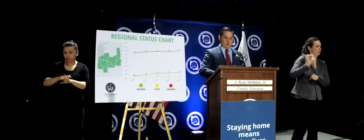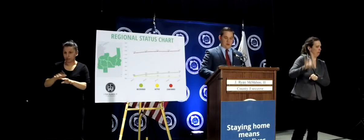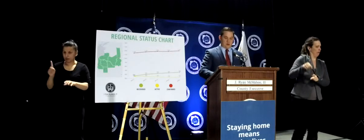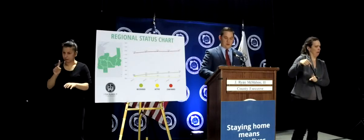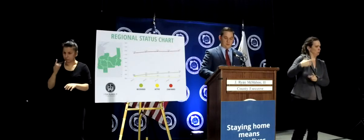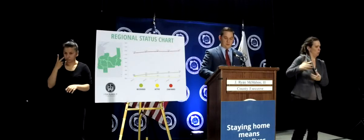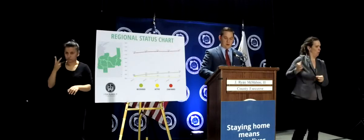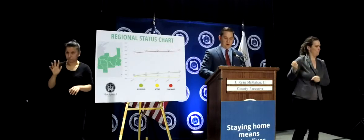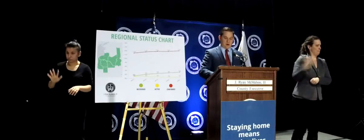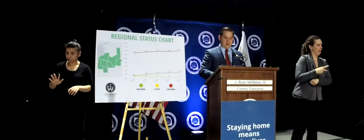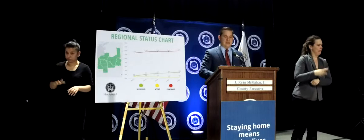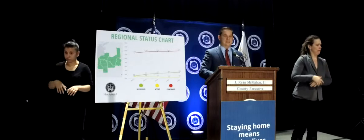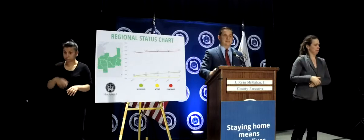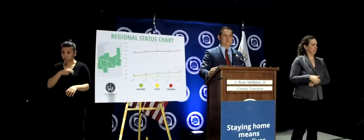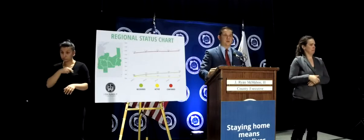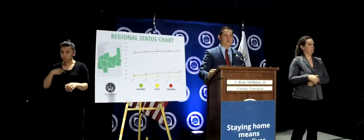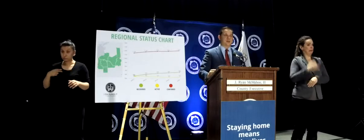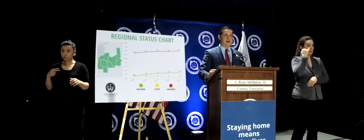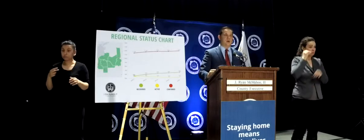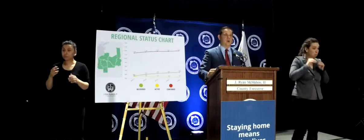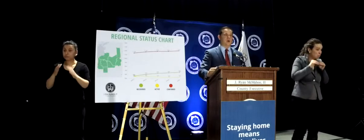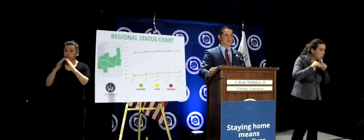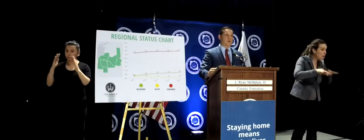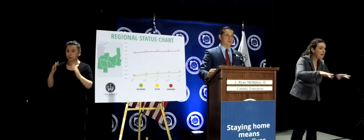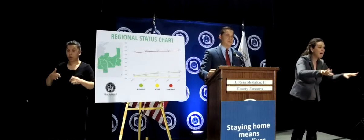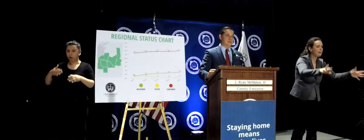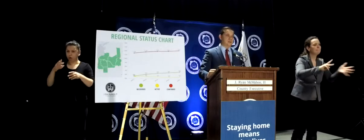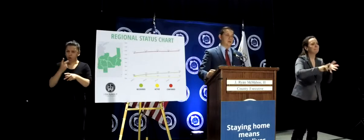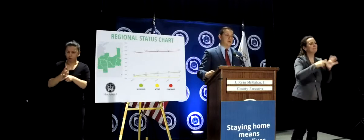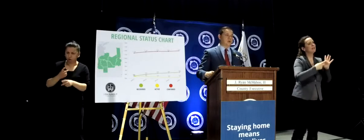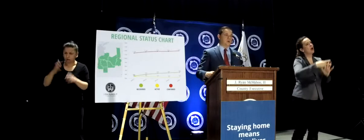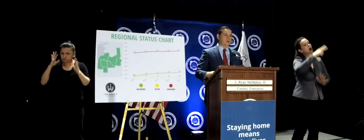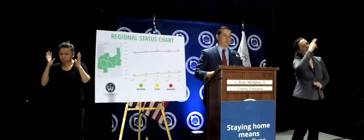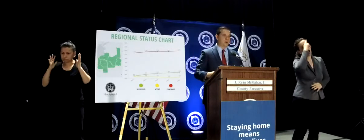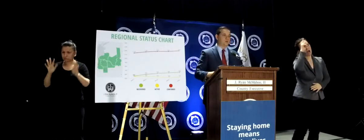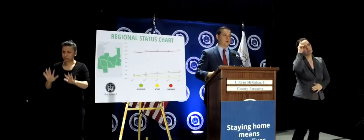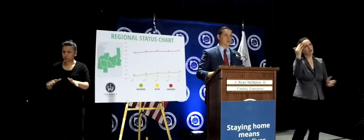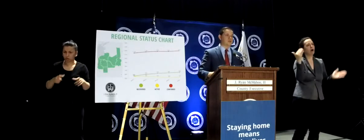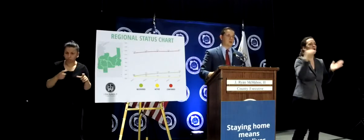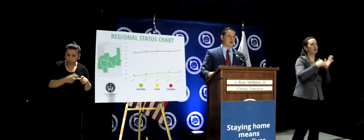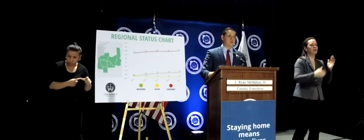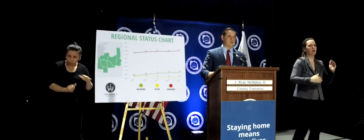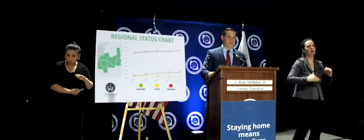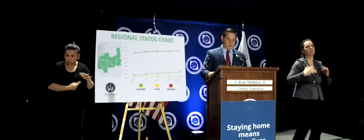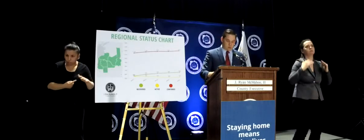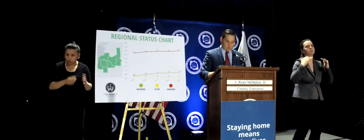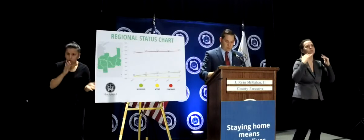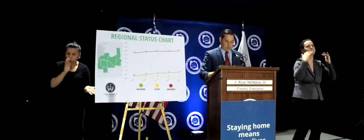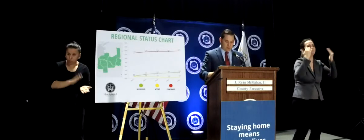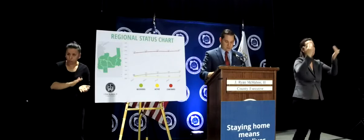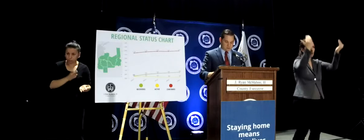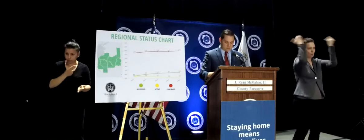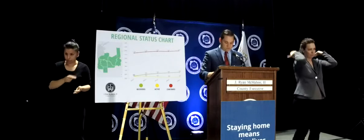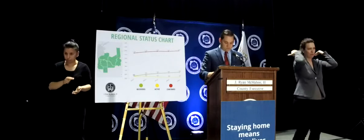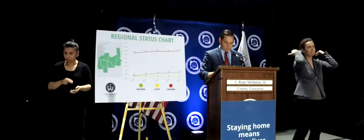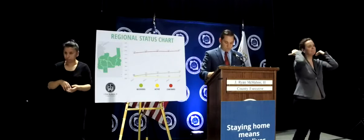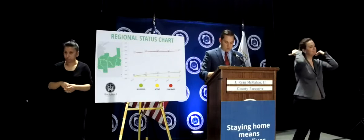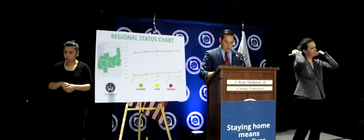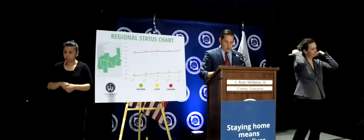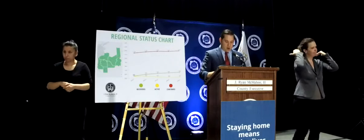to our cases slowing down, our quarantines going in the right direction. All these numbers are